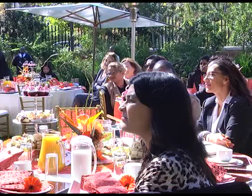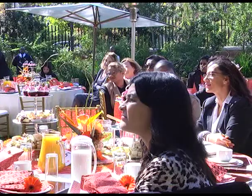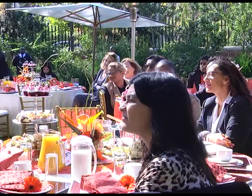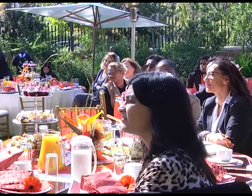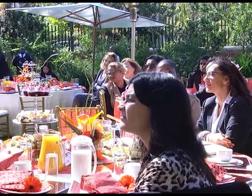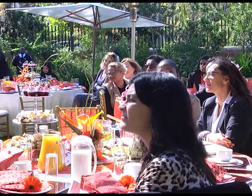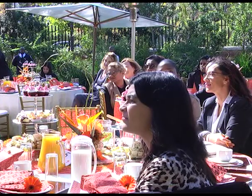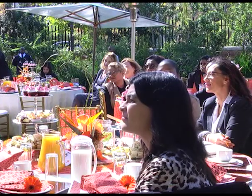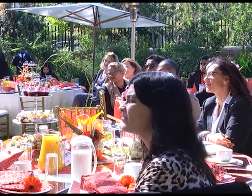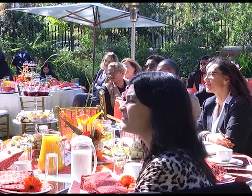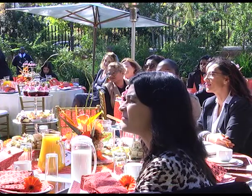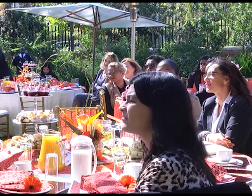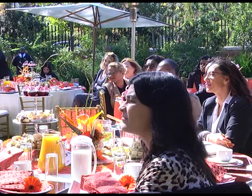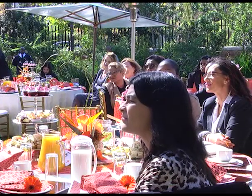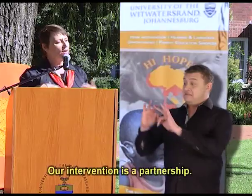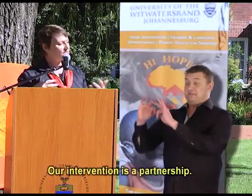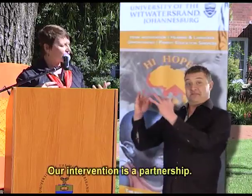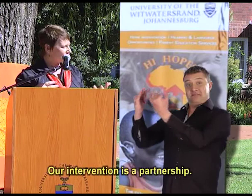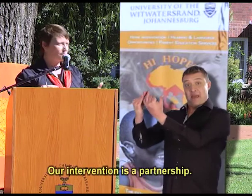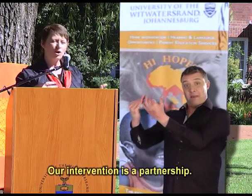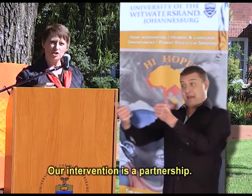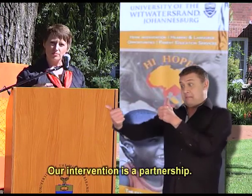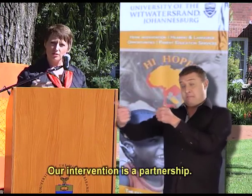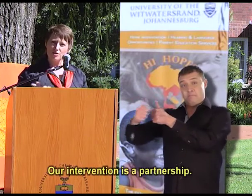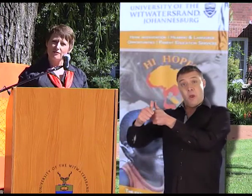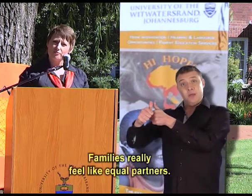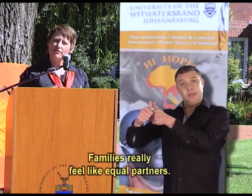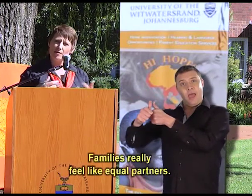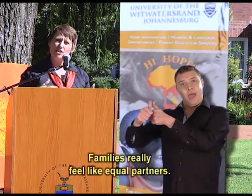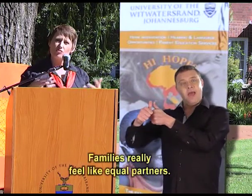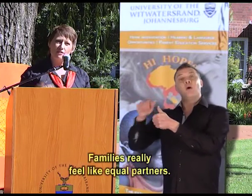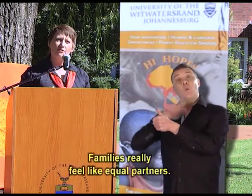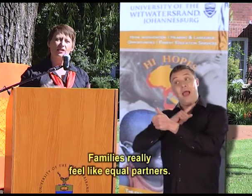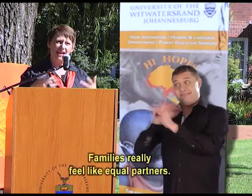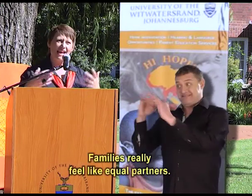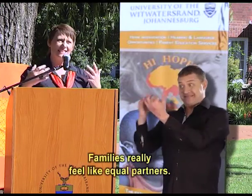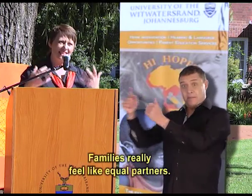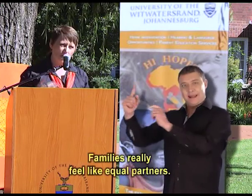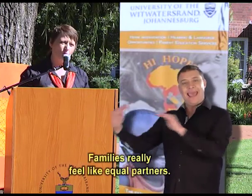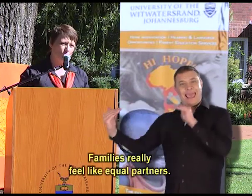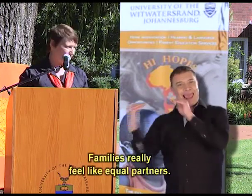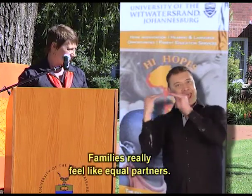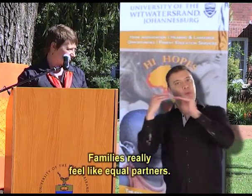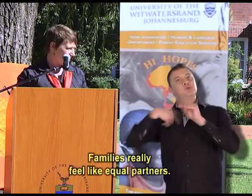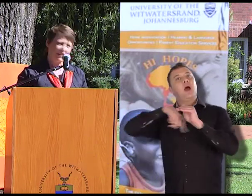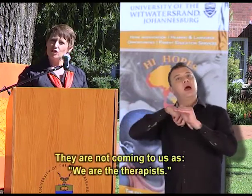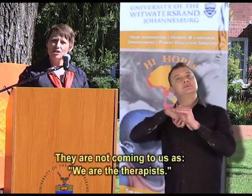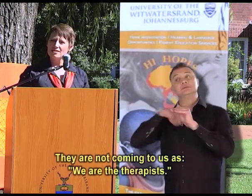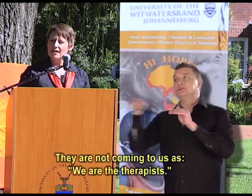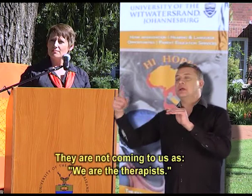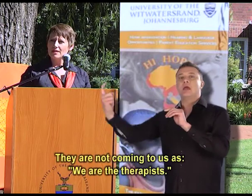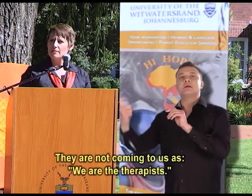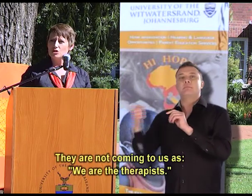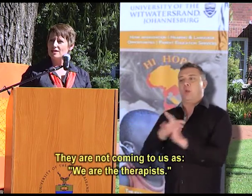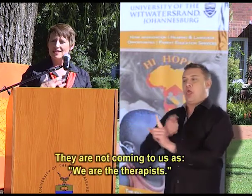A deaf child when you've got a partner. And so our intervention is a partnership. Families really feel as equal partners. They're